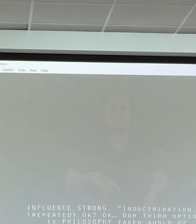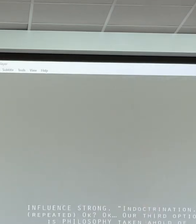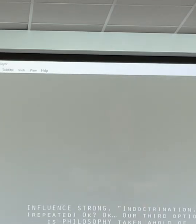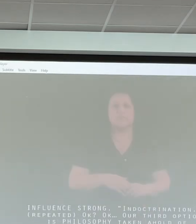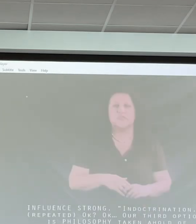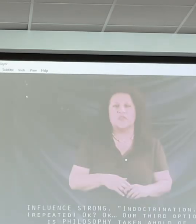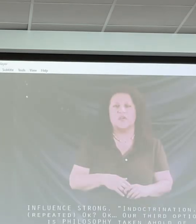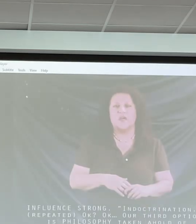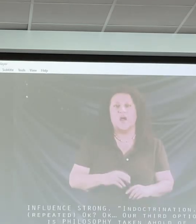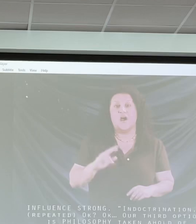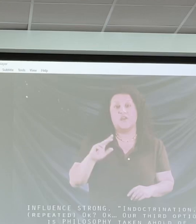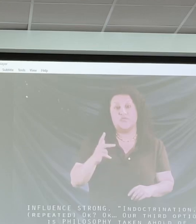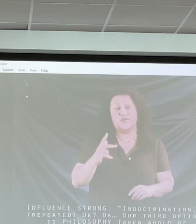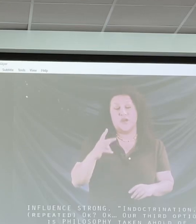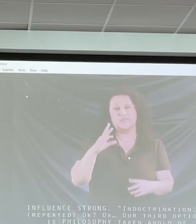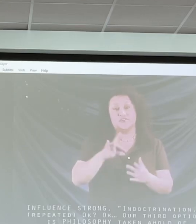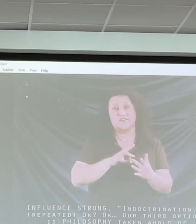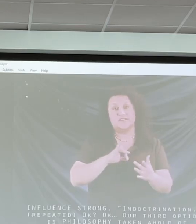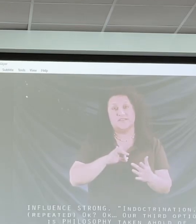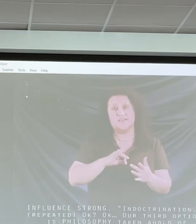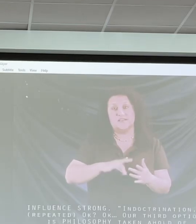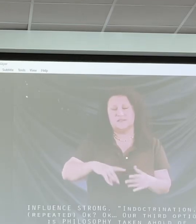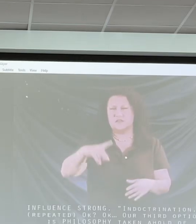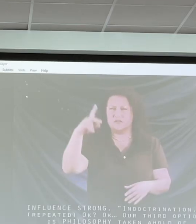Okay. Our third option is